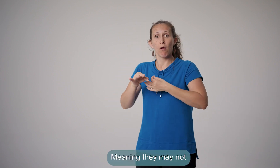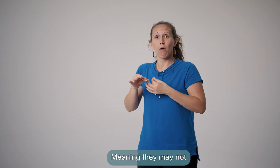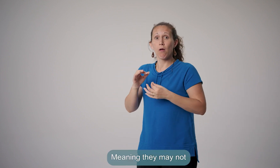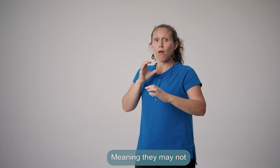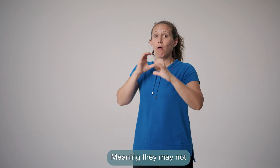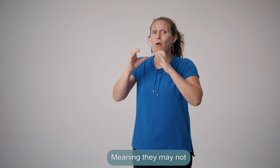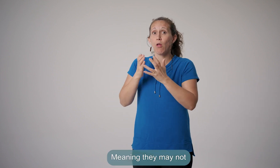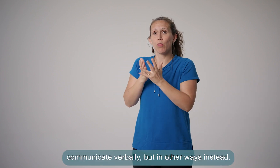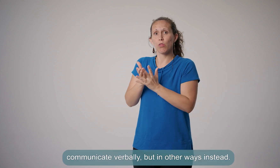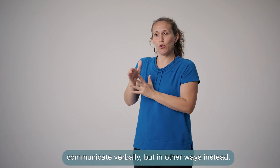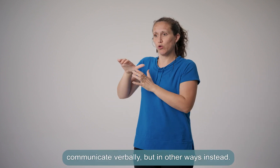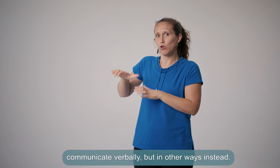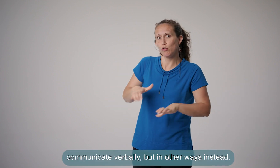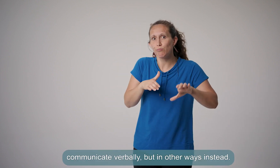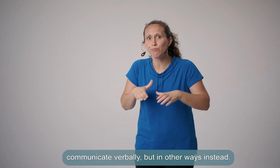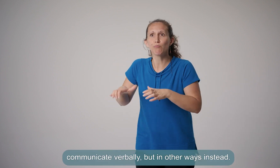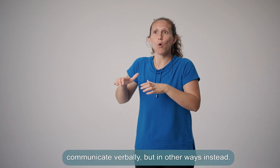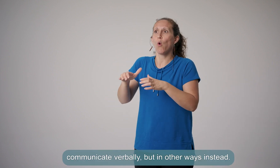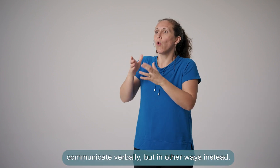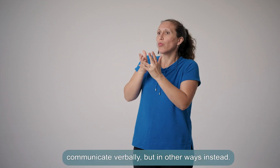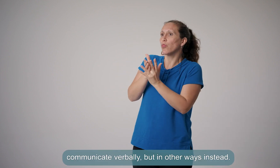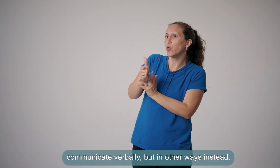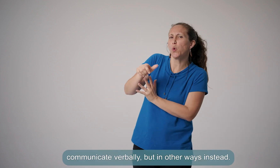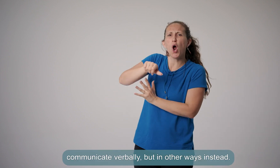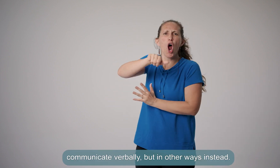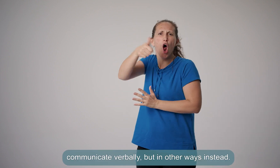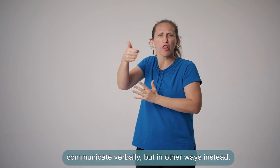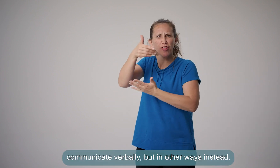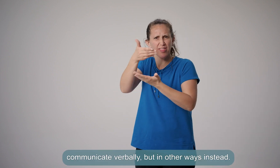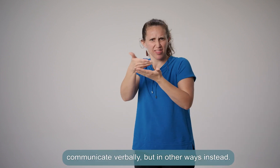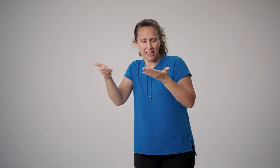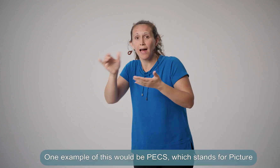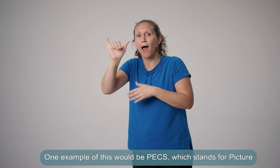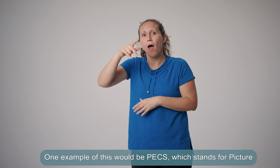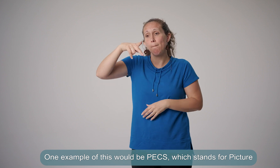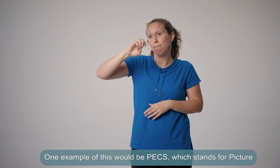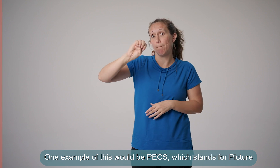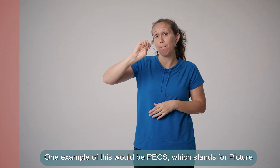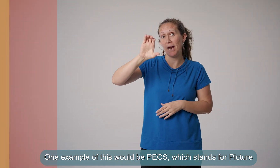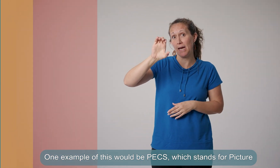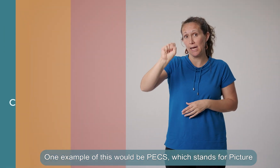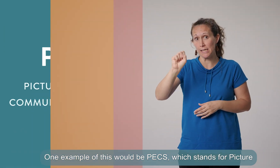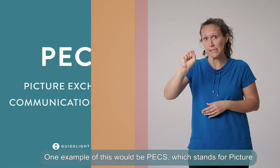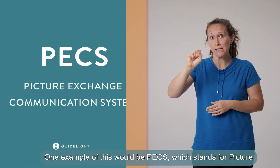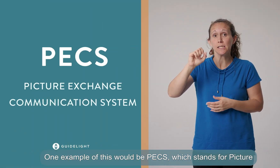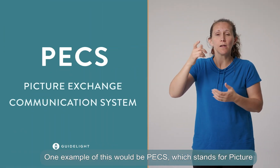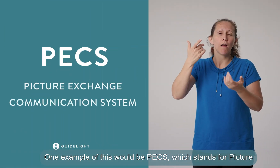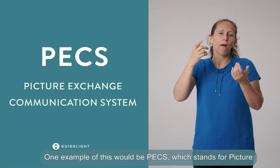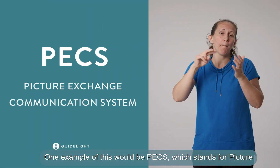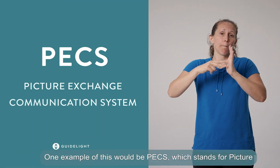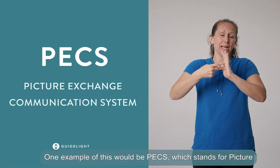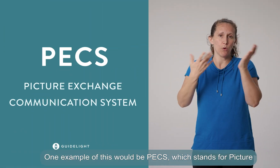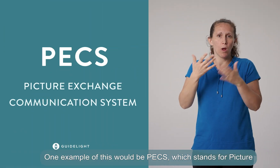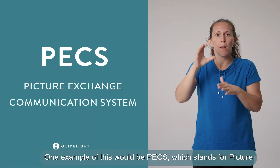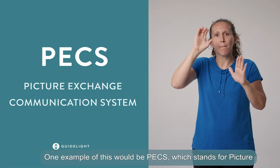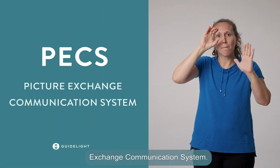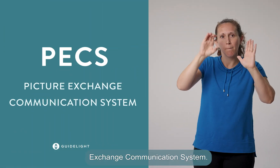meaning they may not communicate verbally but in other ways instead. One example of this would be PECS, which stands for Picture